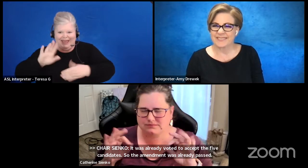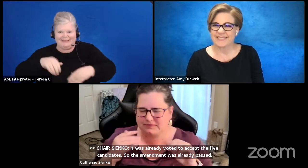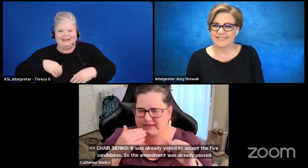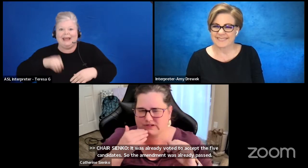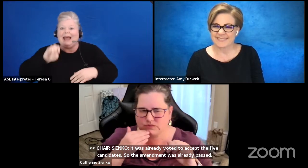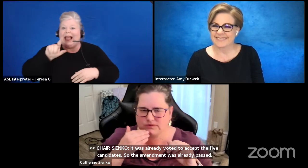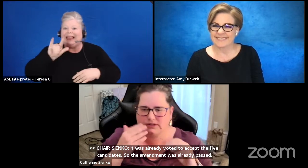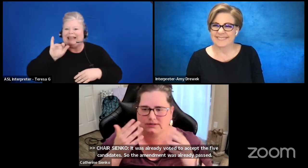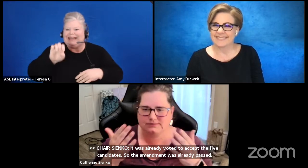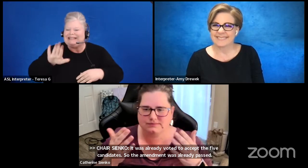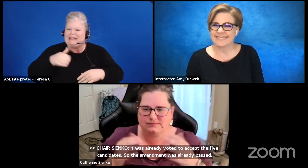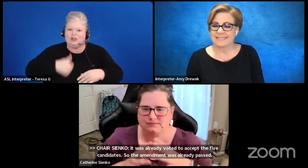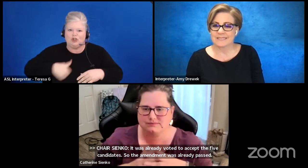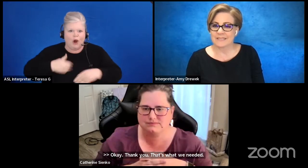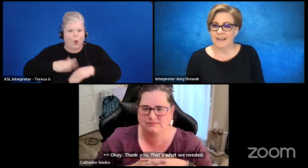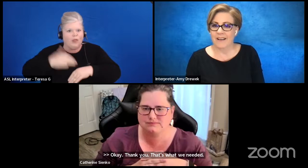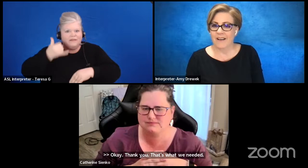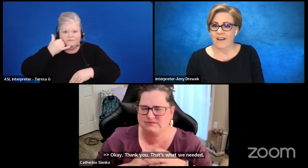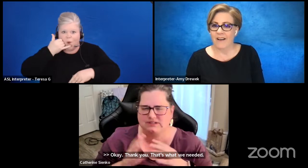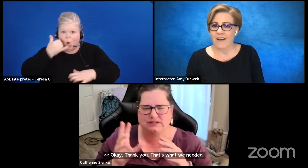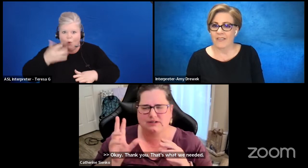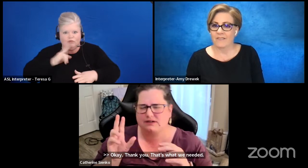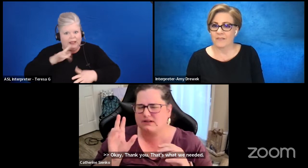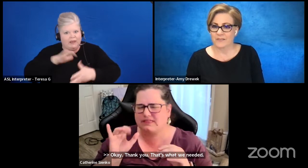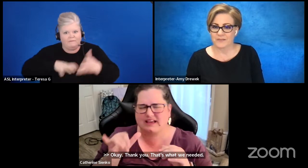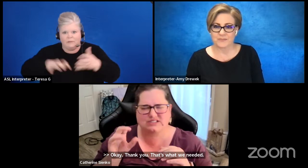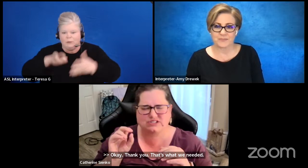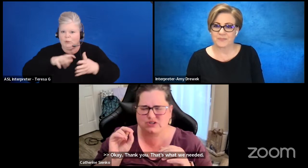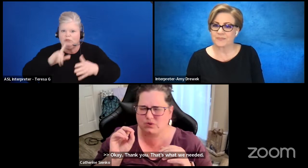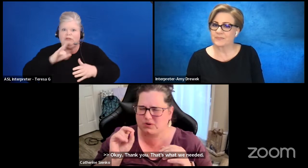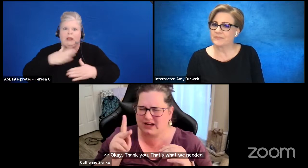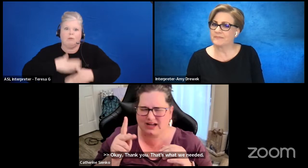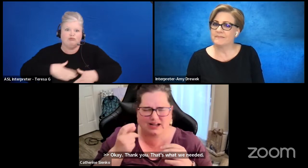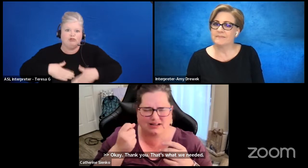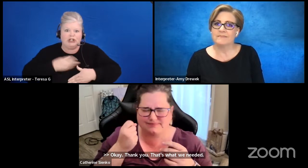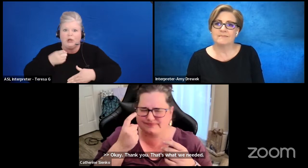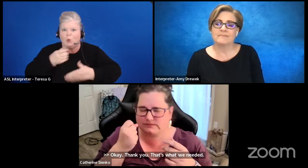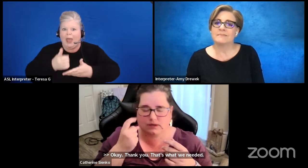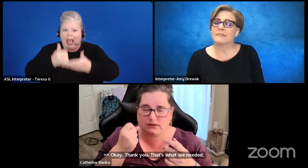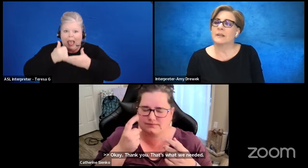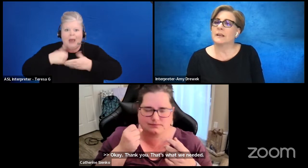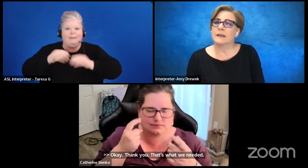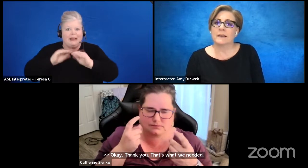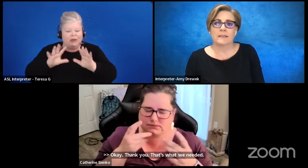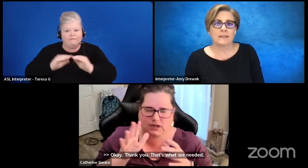Since we're just on the phone, it's getting a little confusing. So I really appreciate you guys being so helpful and clarifying.